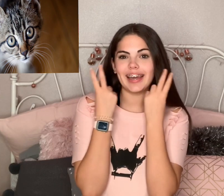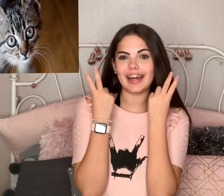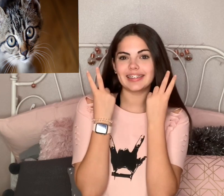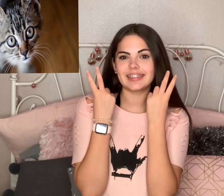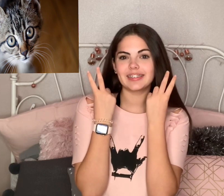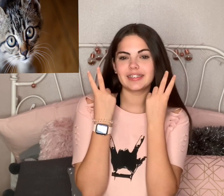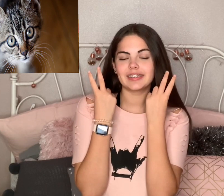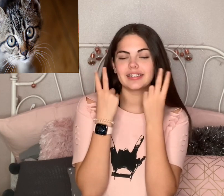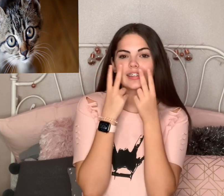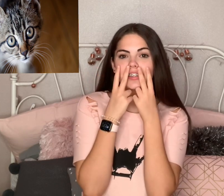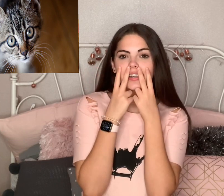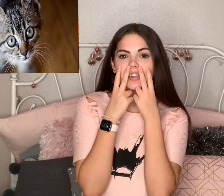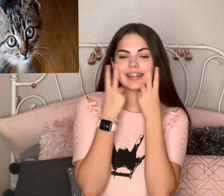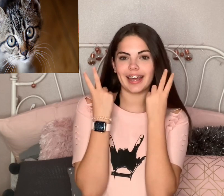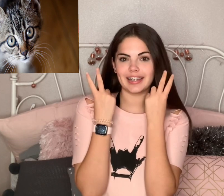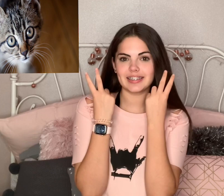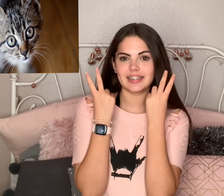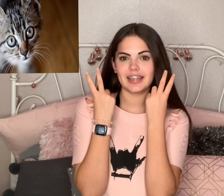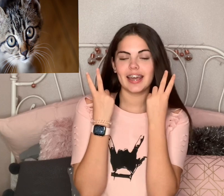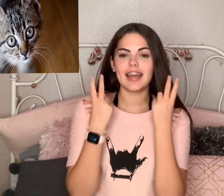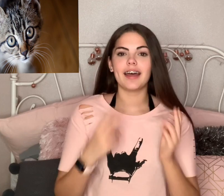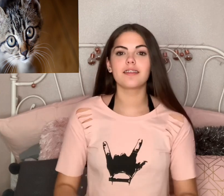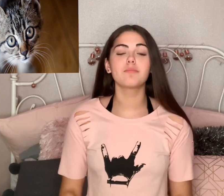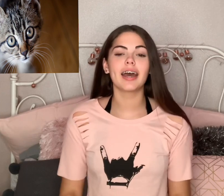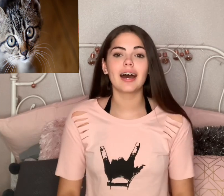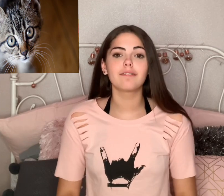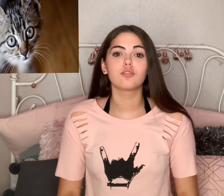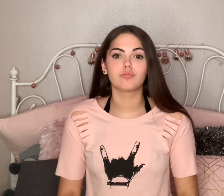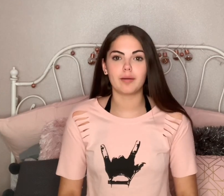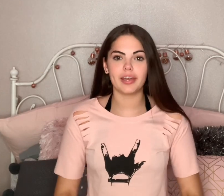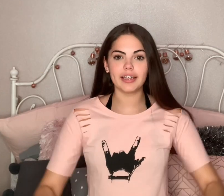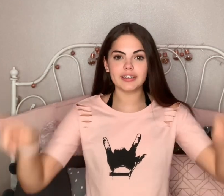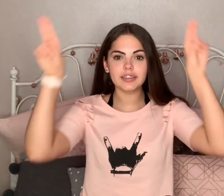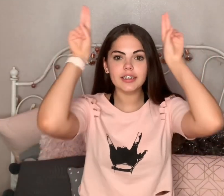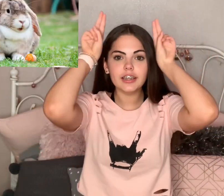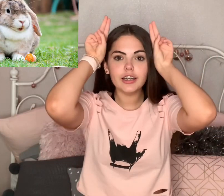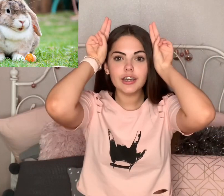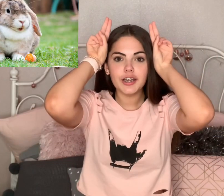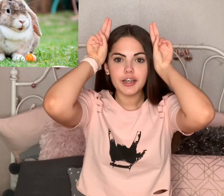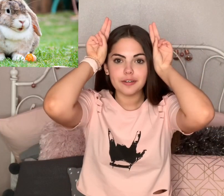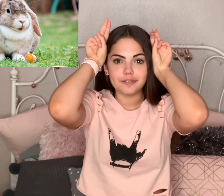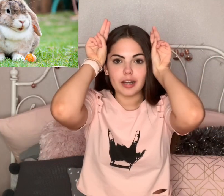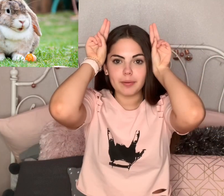Cat. Cat. And then we have rabbit. Rabbit.